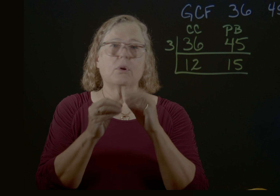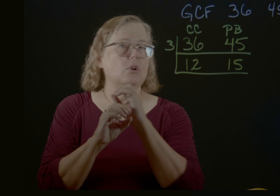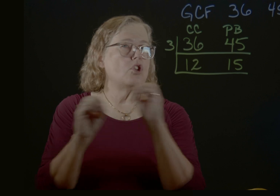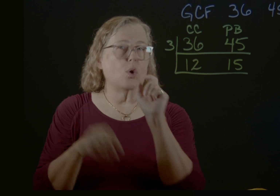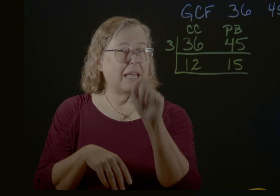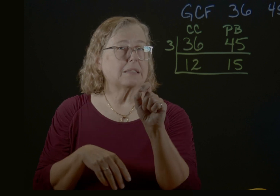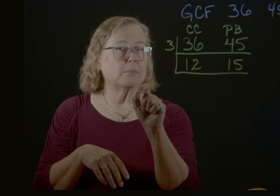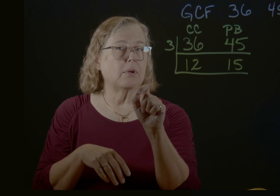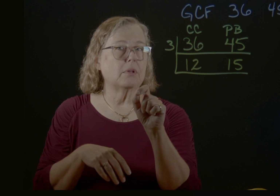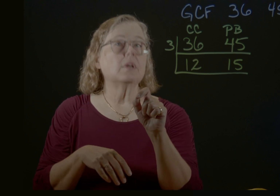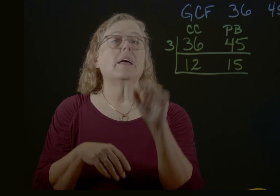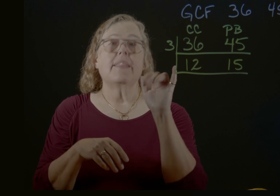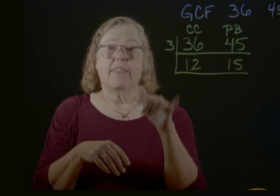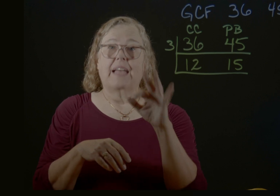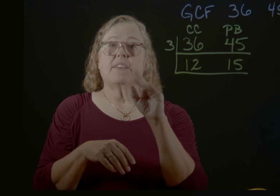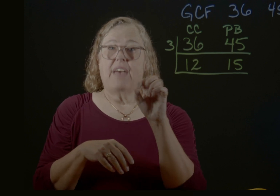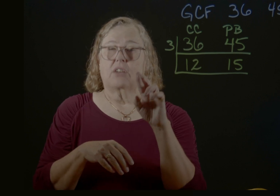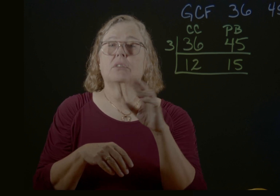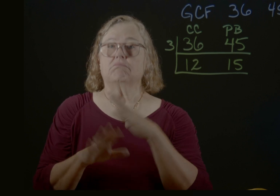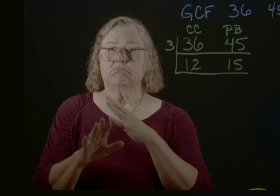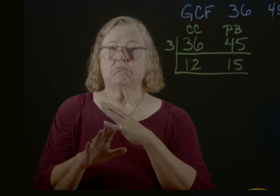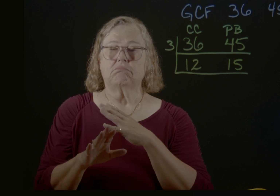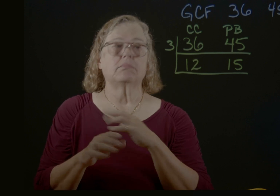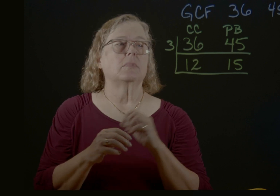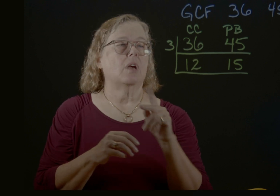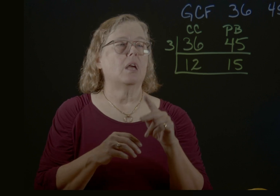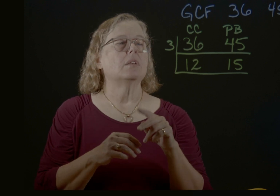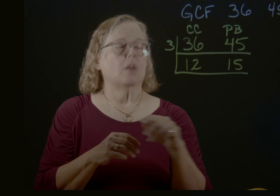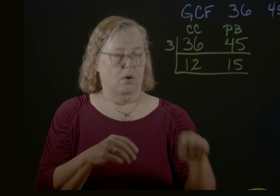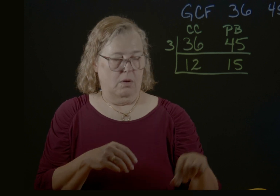the answer is a whole number, if there is no decimal, then you know that that's fine,